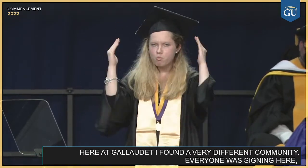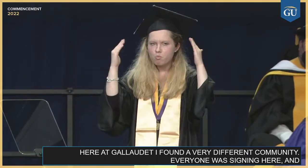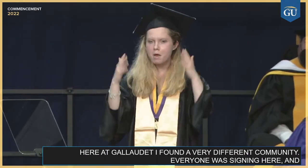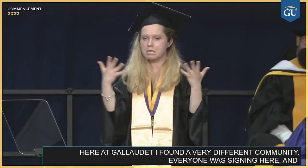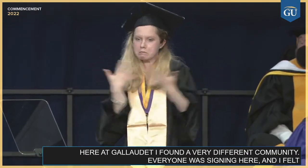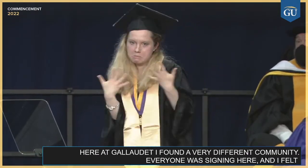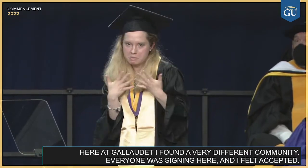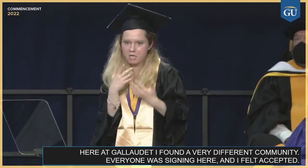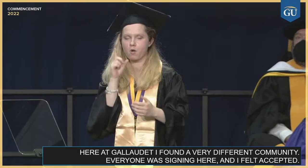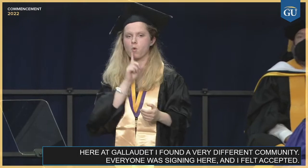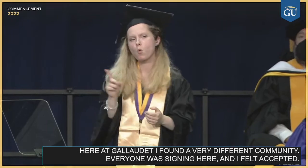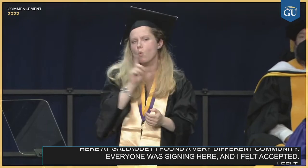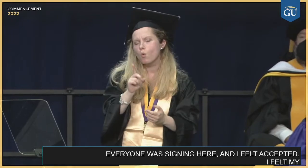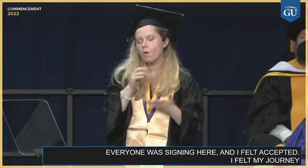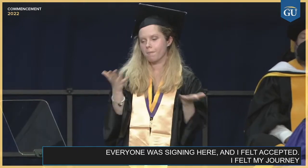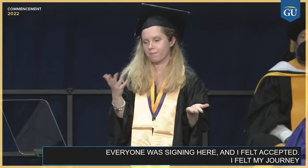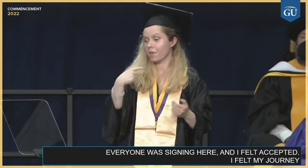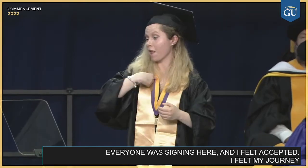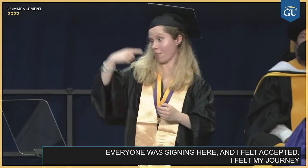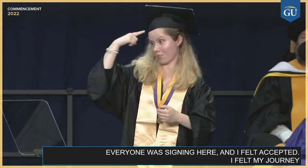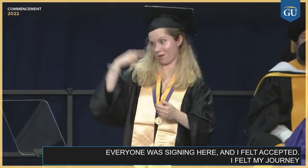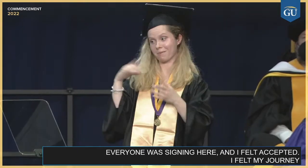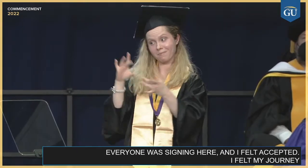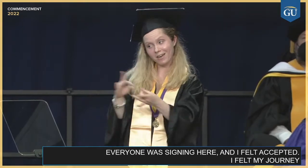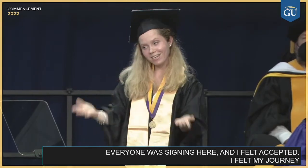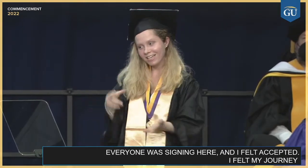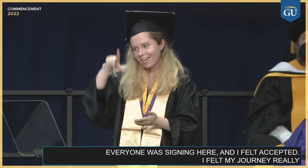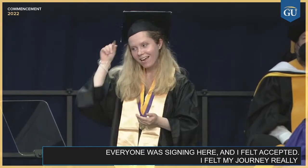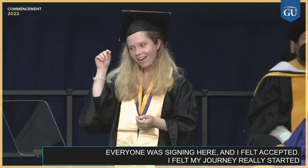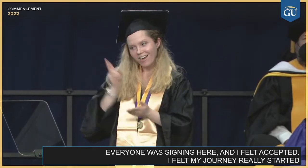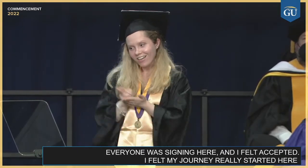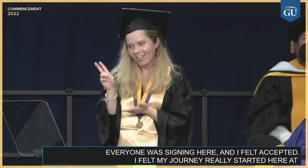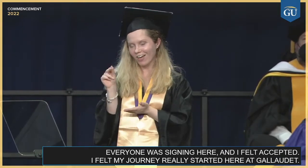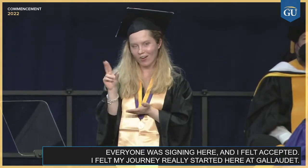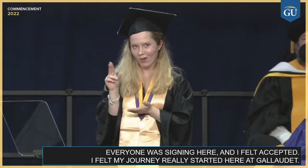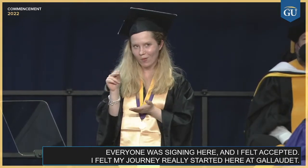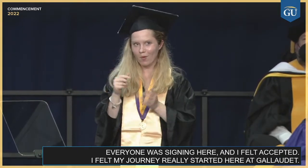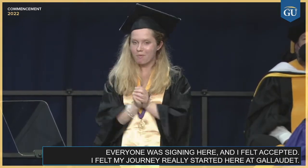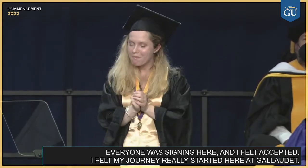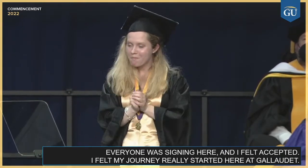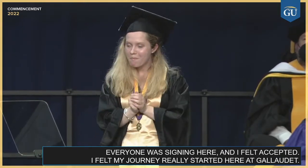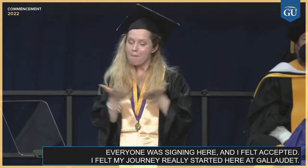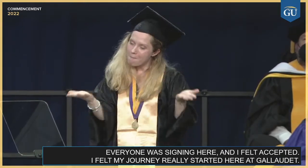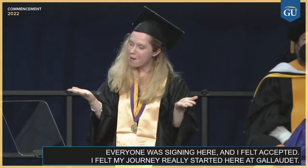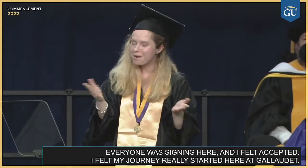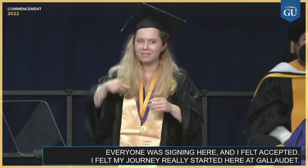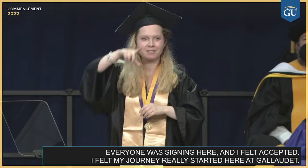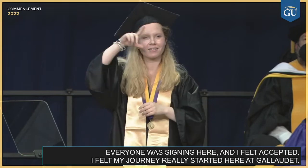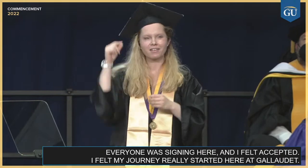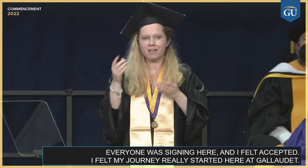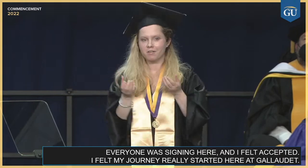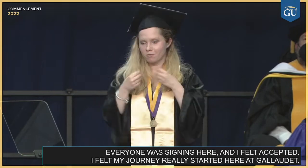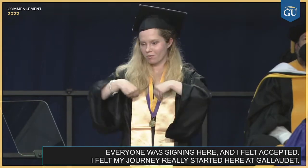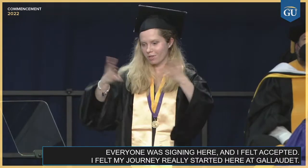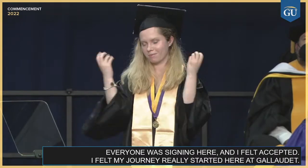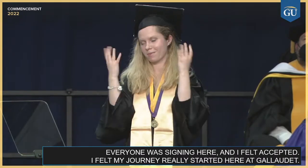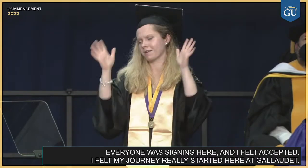at Gallaudet. I was feeling overwhelmed. I felt anxious and alone.